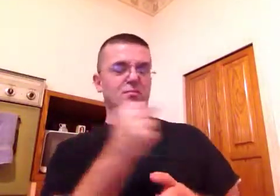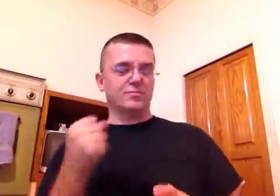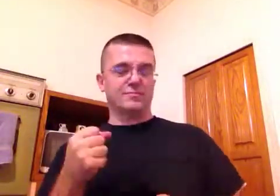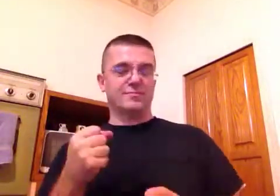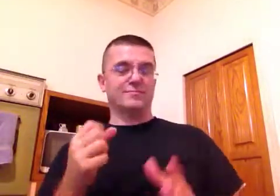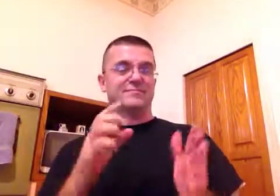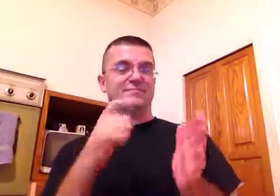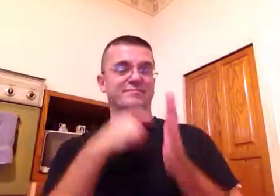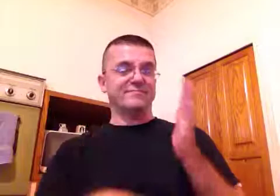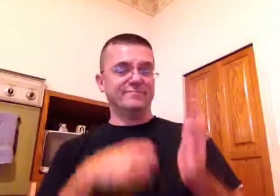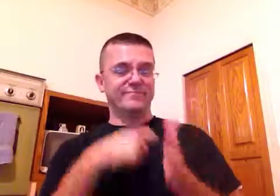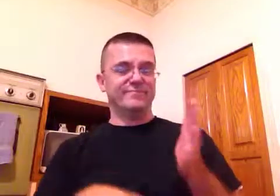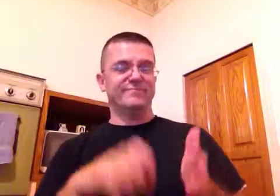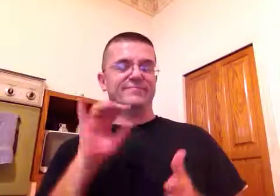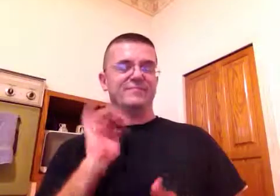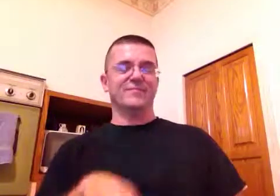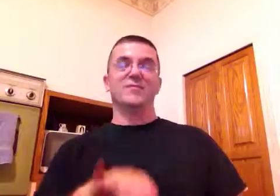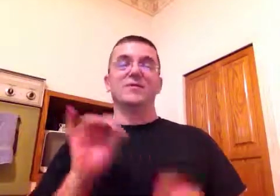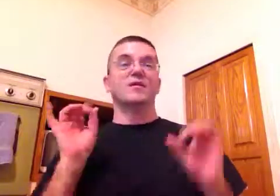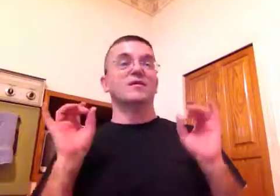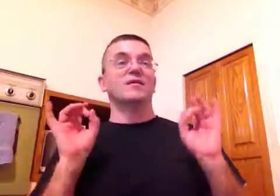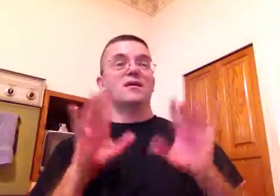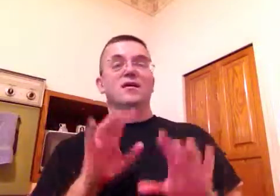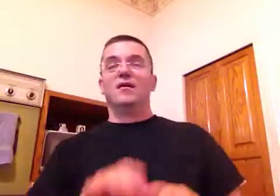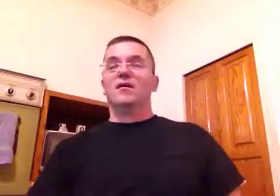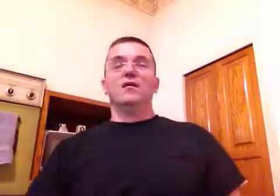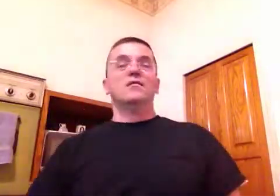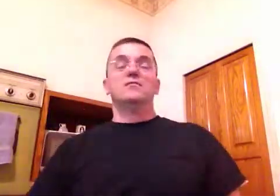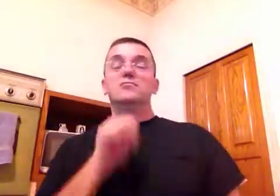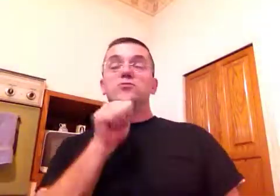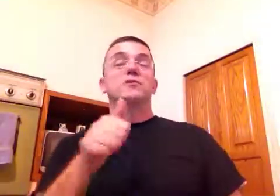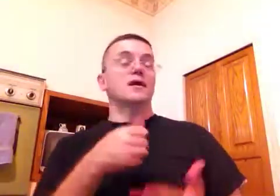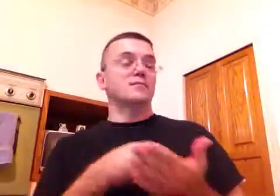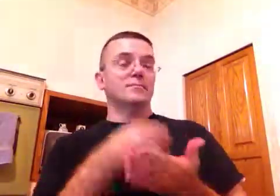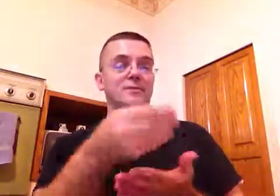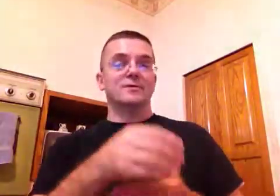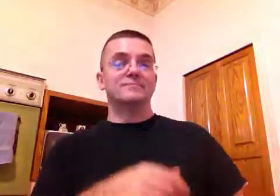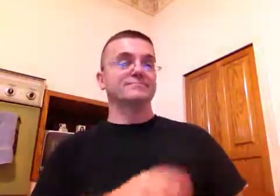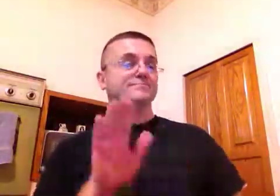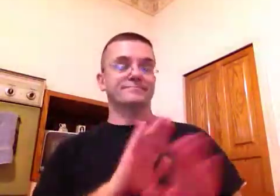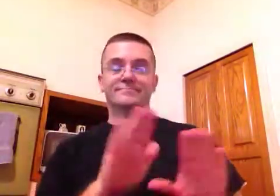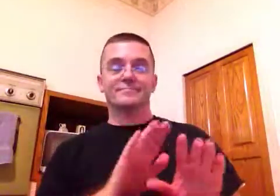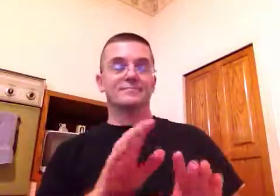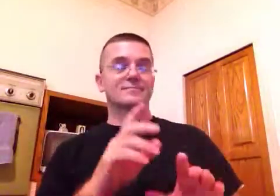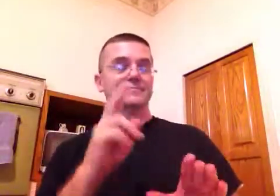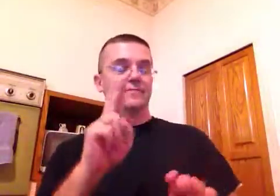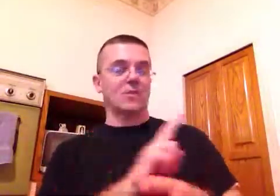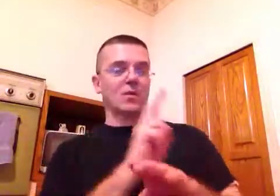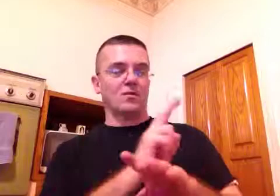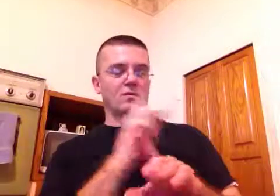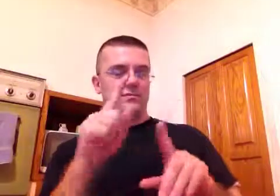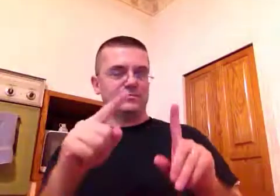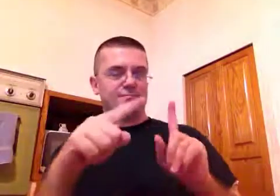just a bad product. I wouldn't buy it. I can't think of a single use that's positive for a fixed